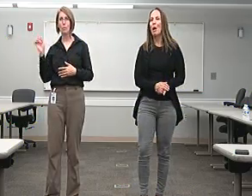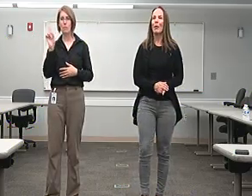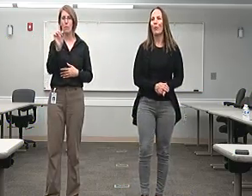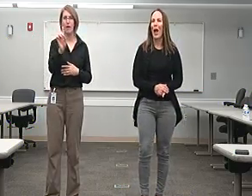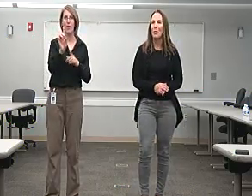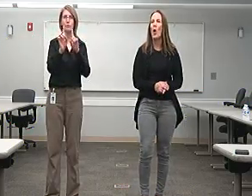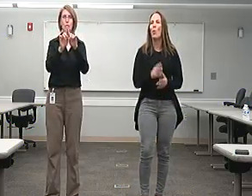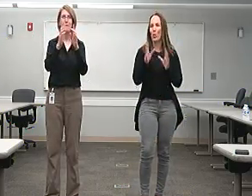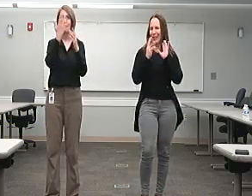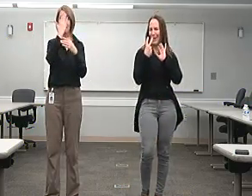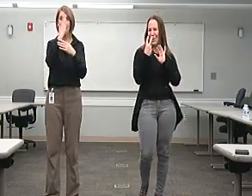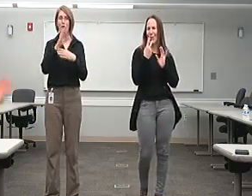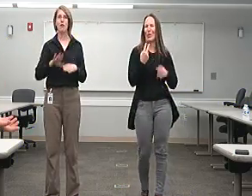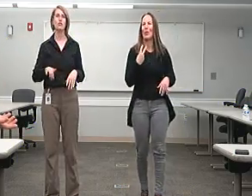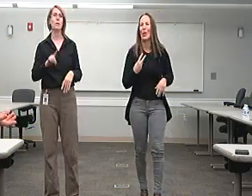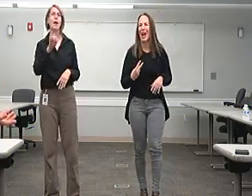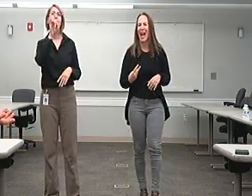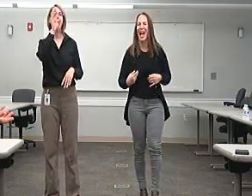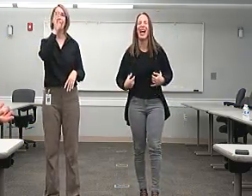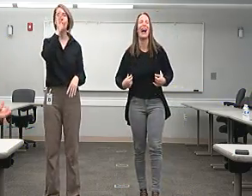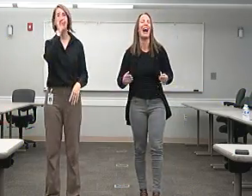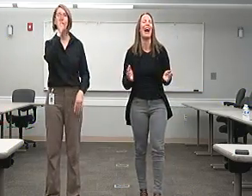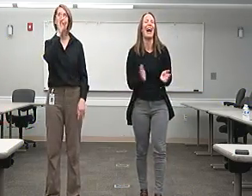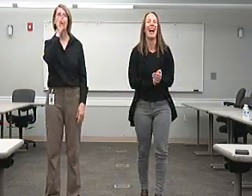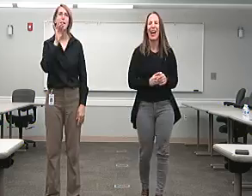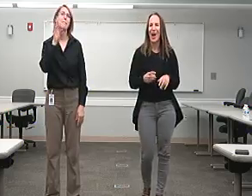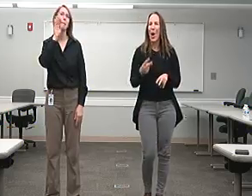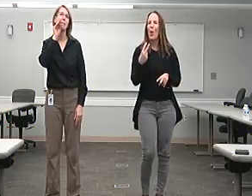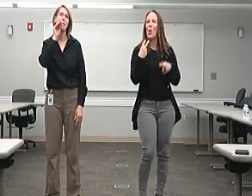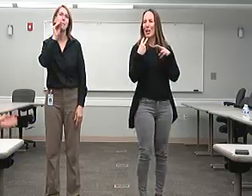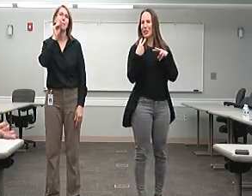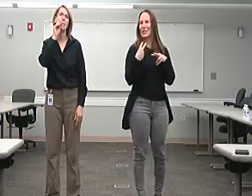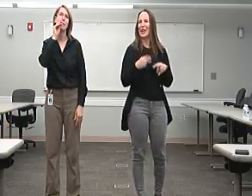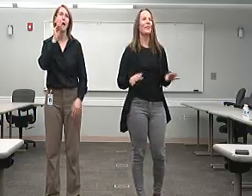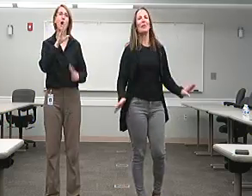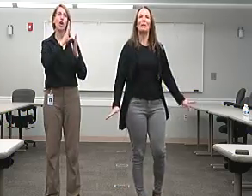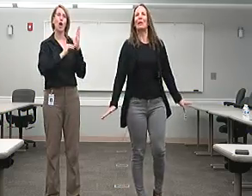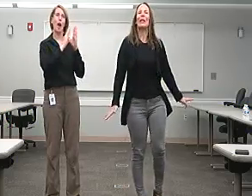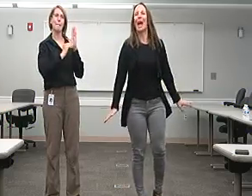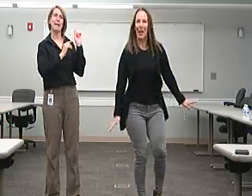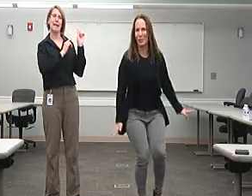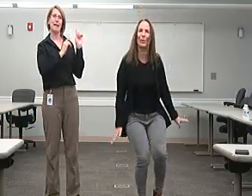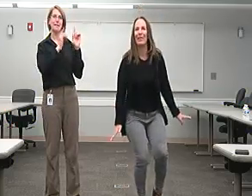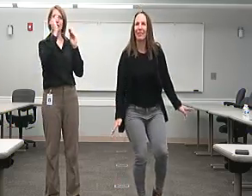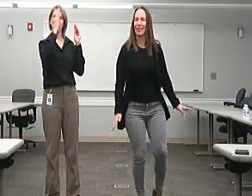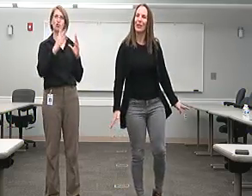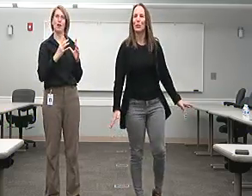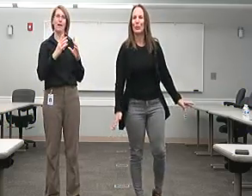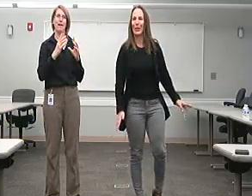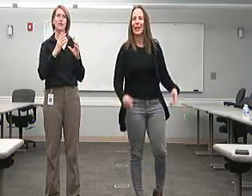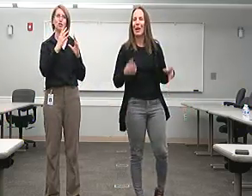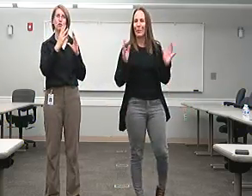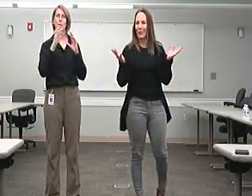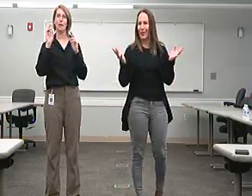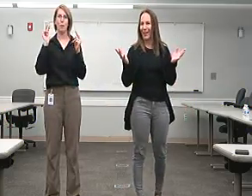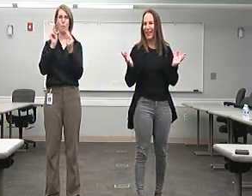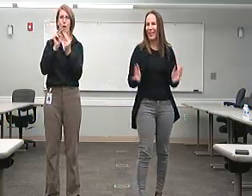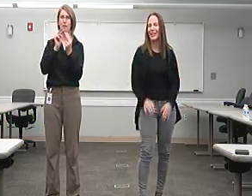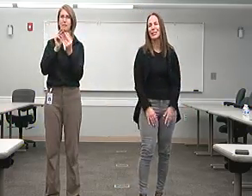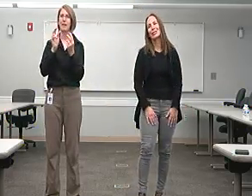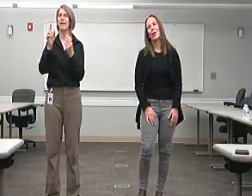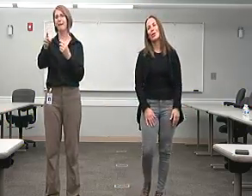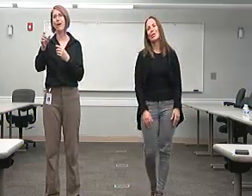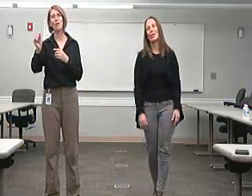and do what the instructor was doing. So whatever the instructor watch yourself in the mirror, and I'm doing the thing that you're doing. And everyone loved it. It's so